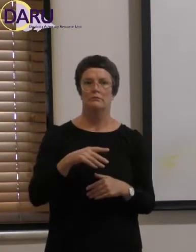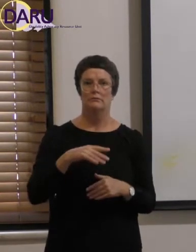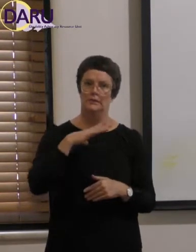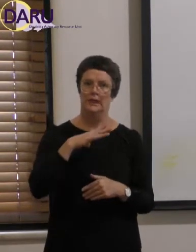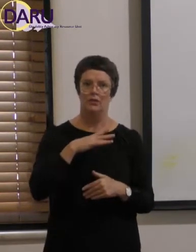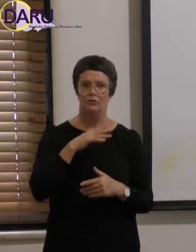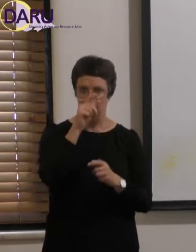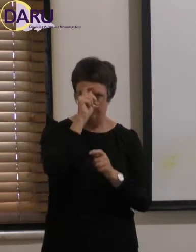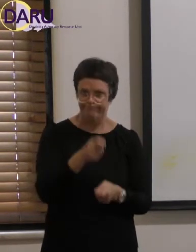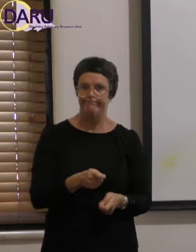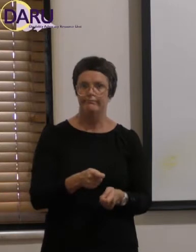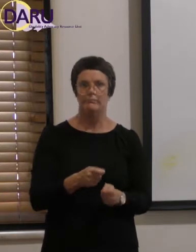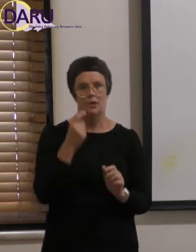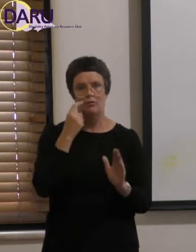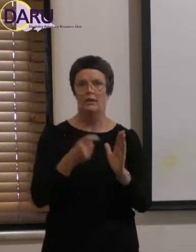Australia.